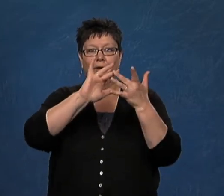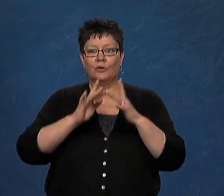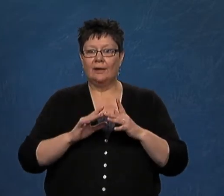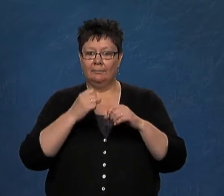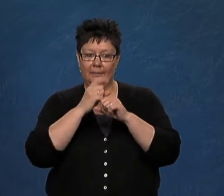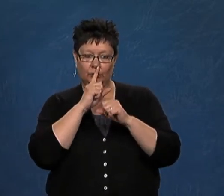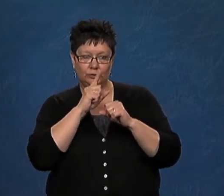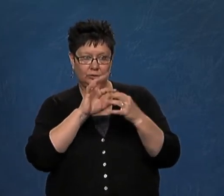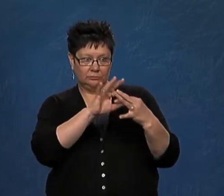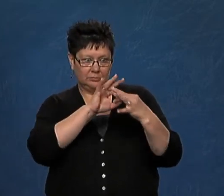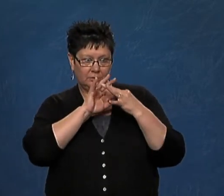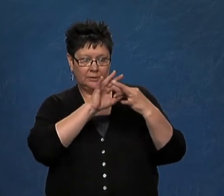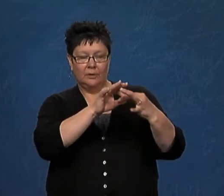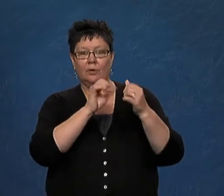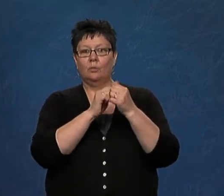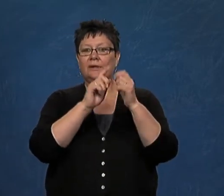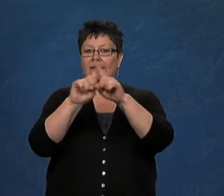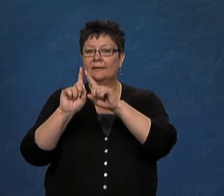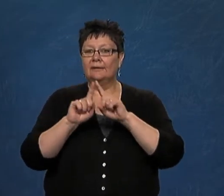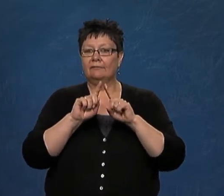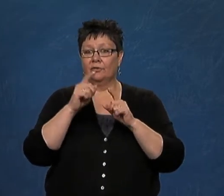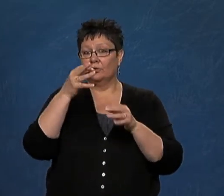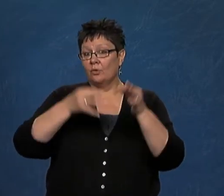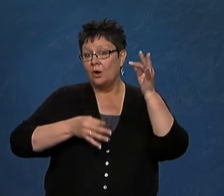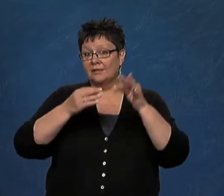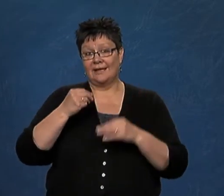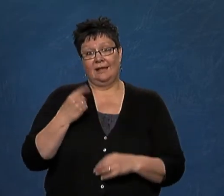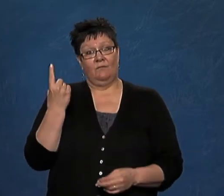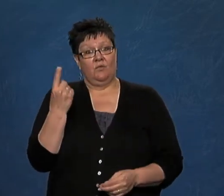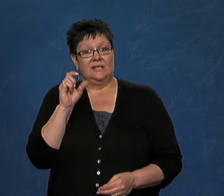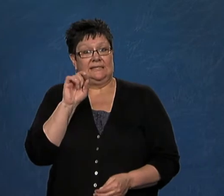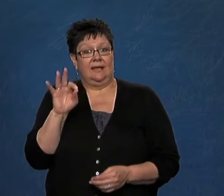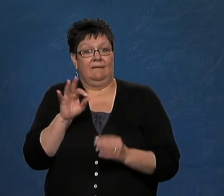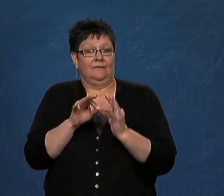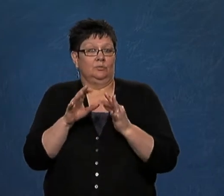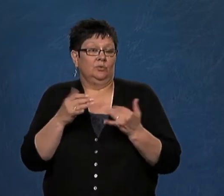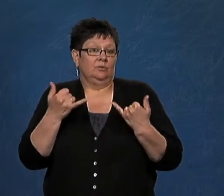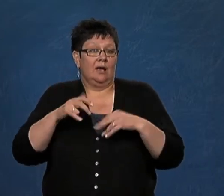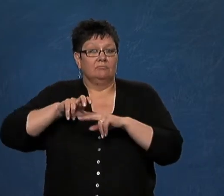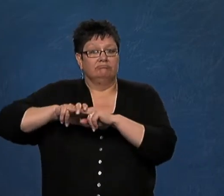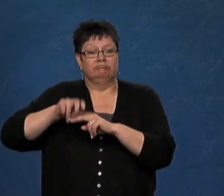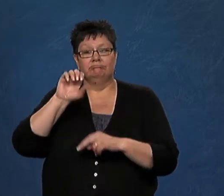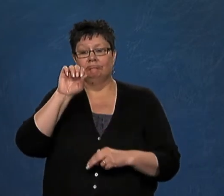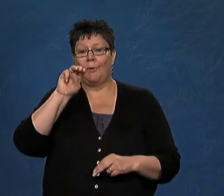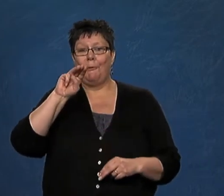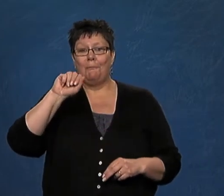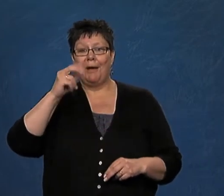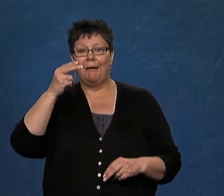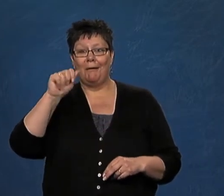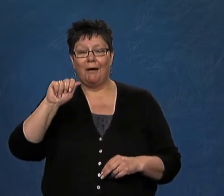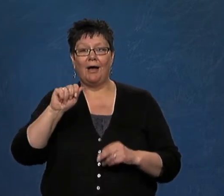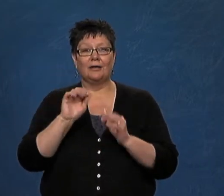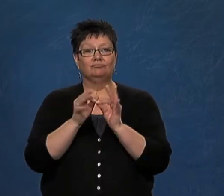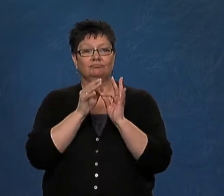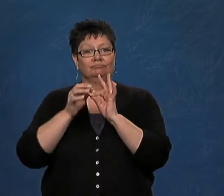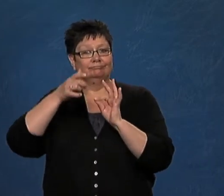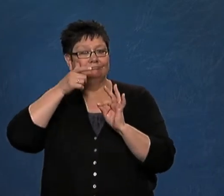for an individual to come in and set up all the technology and work with the various courthouses. And they also have a staff